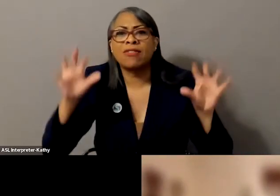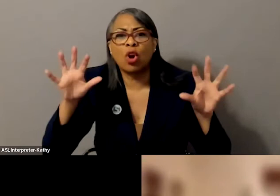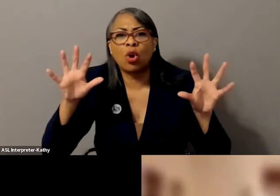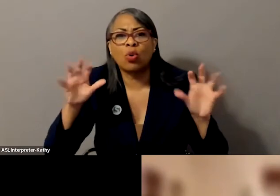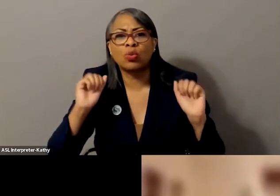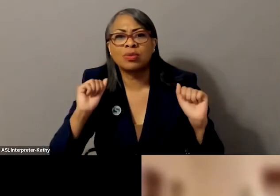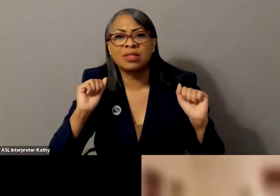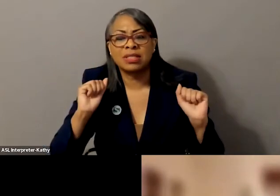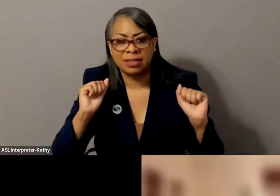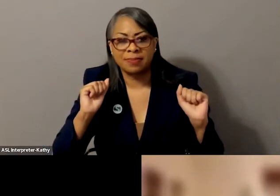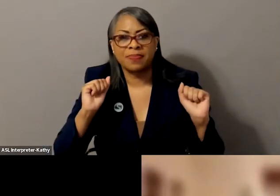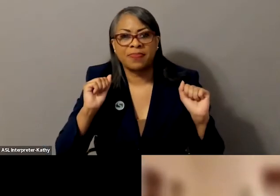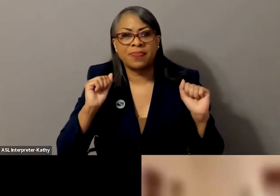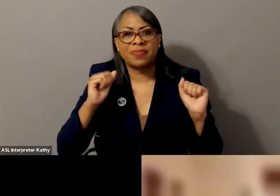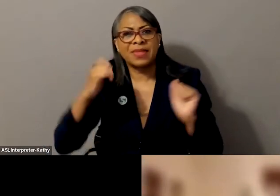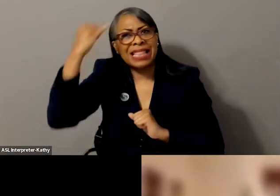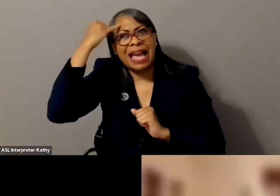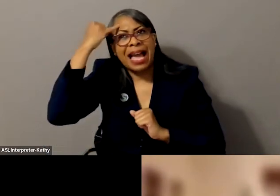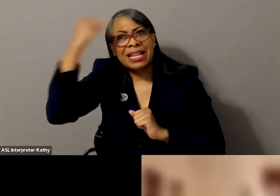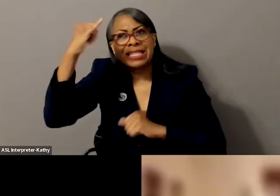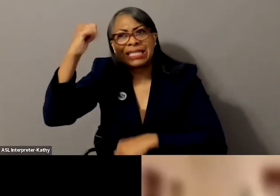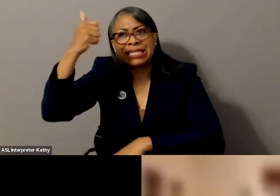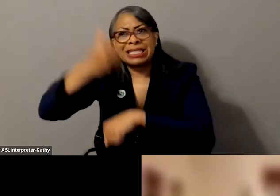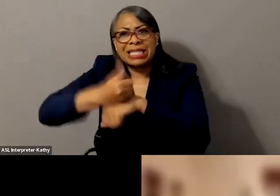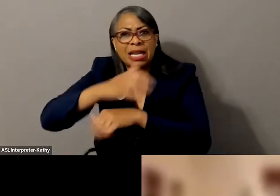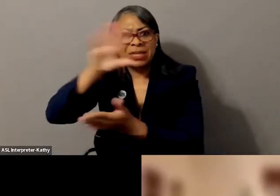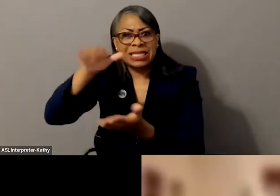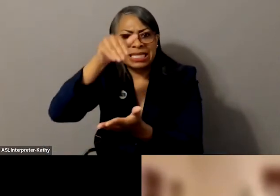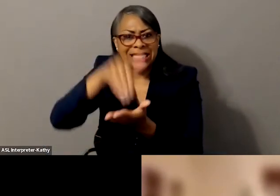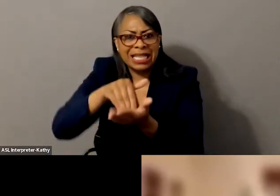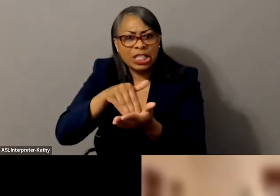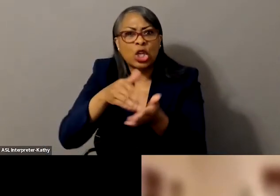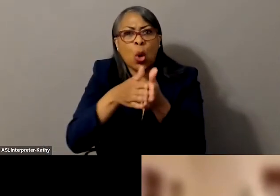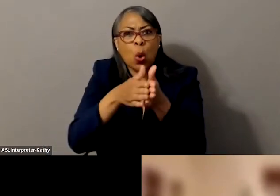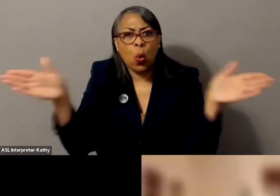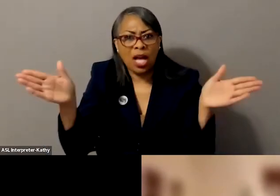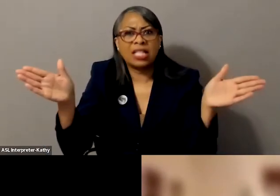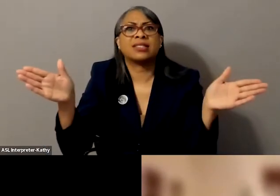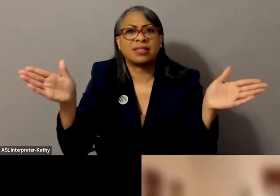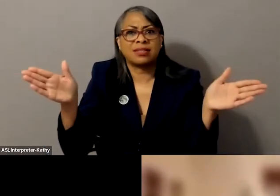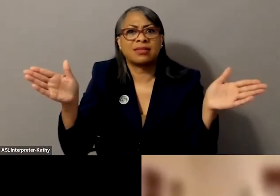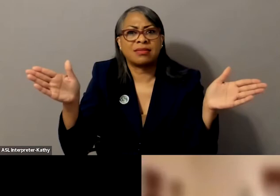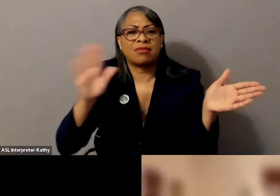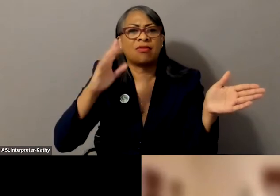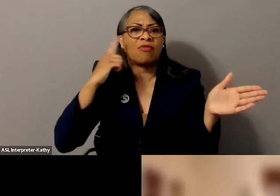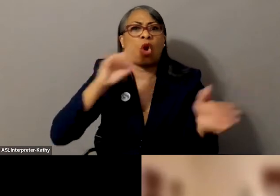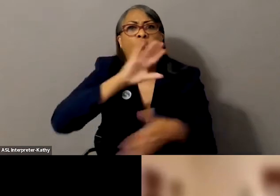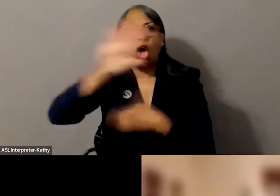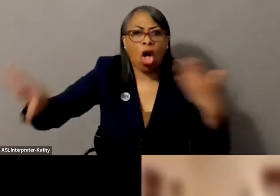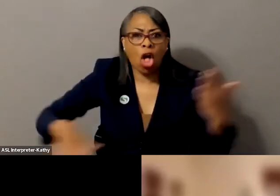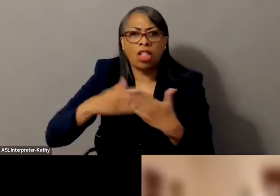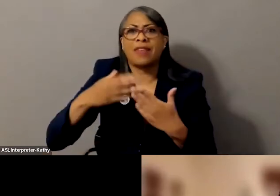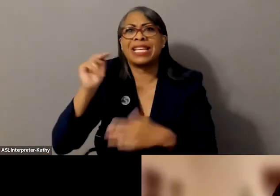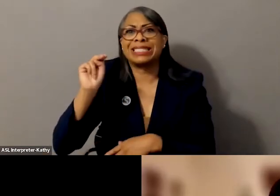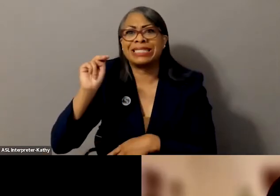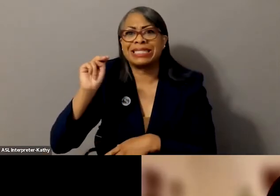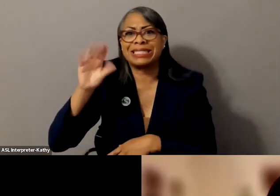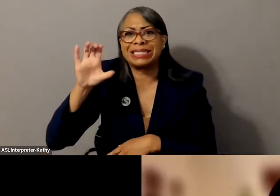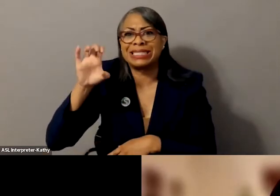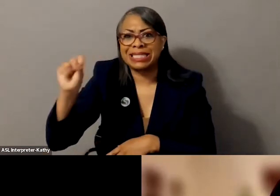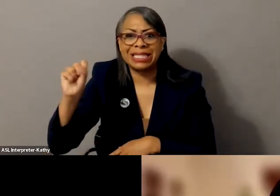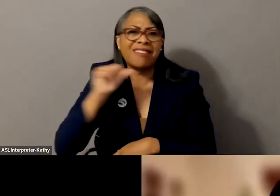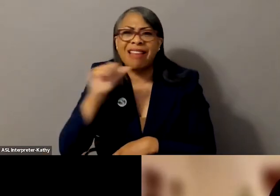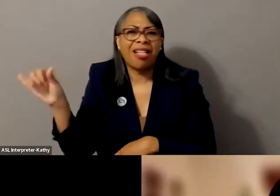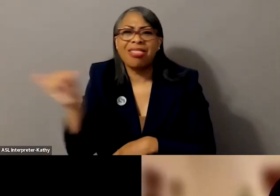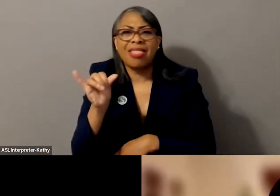It's the idea to set up a center-wide, all of NCES. It's not unlike other